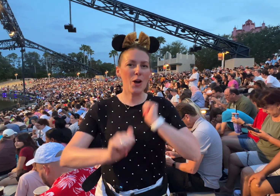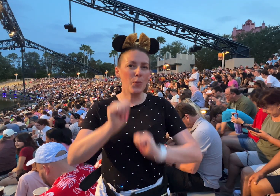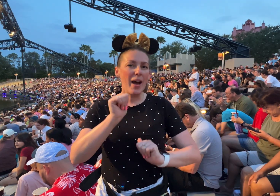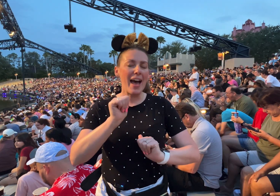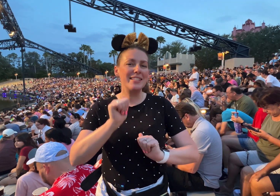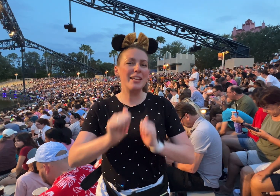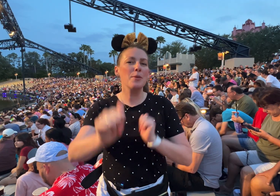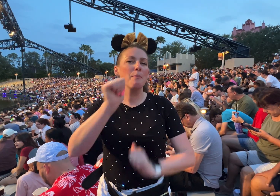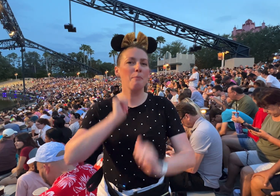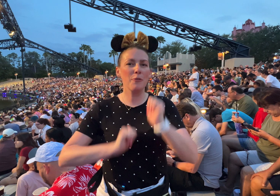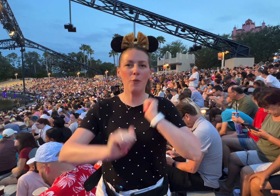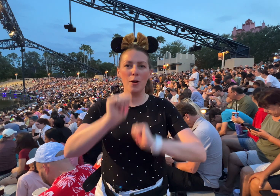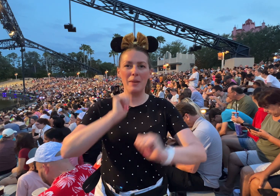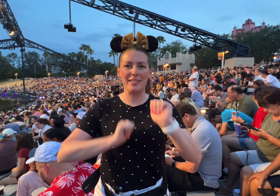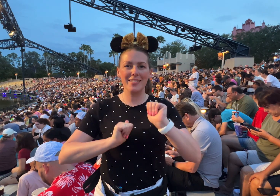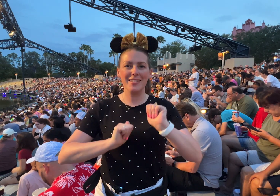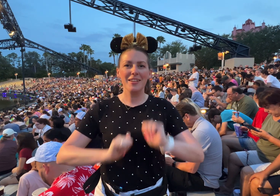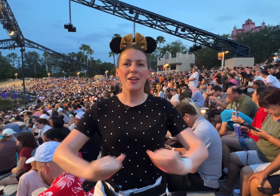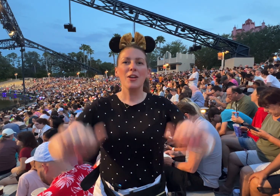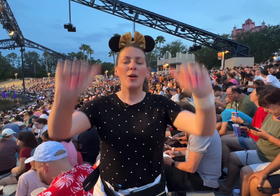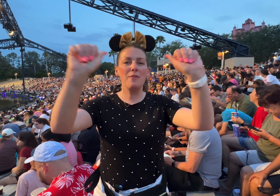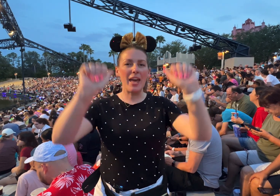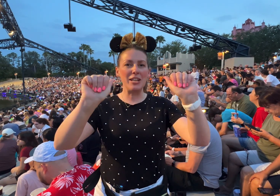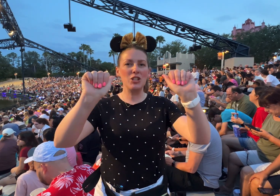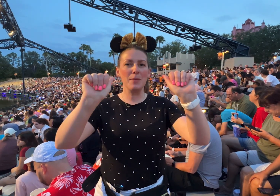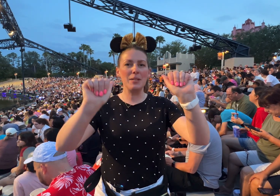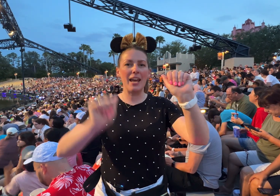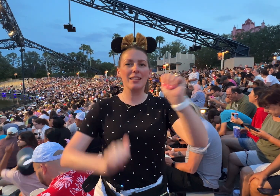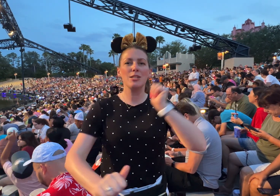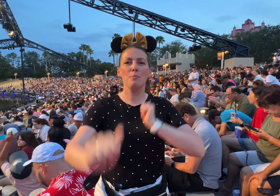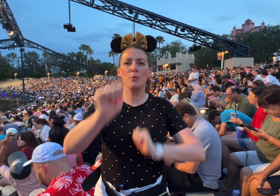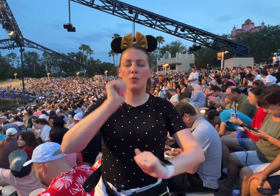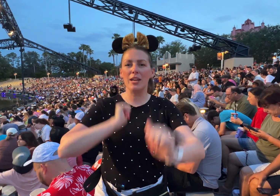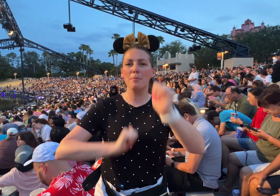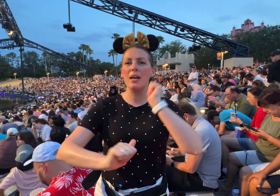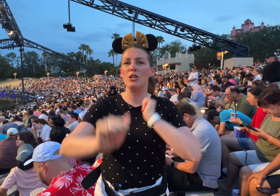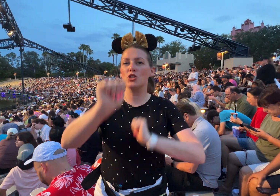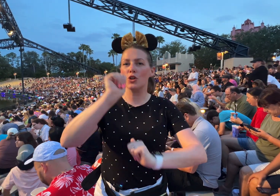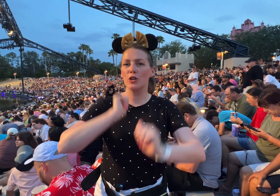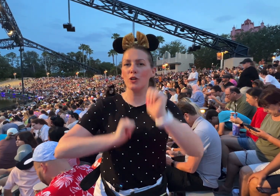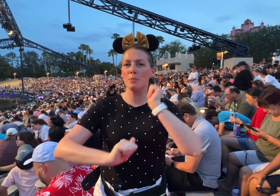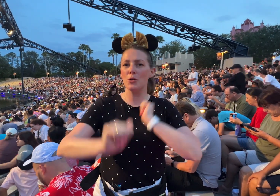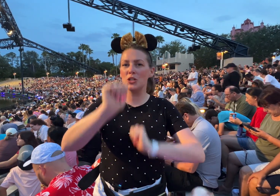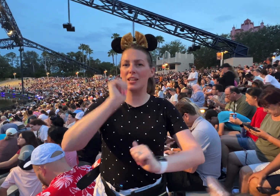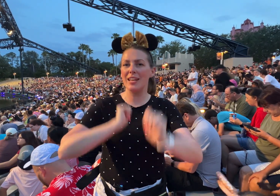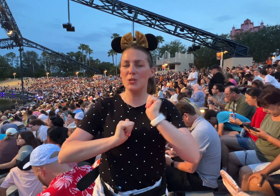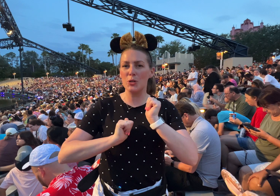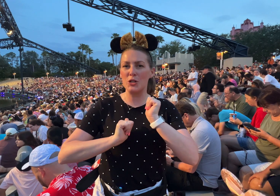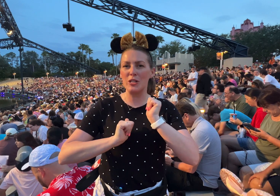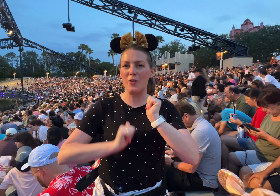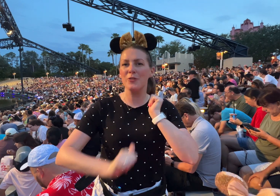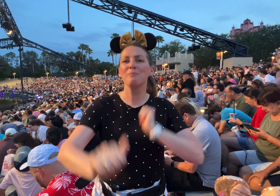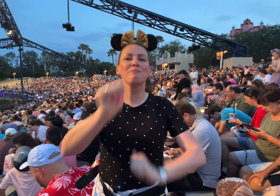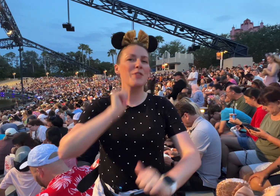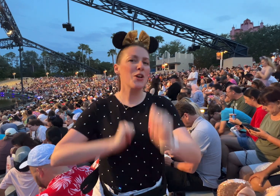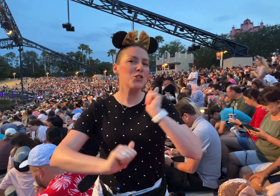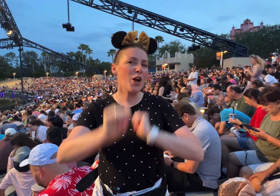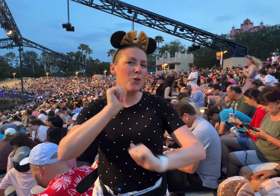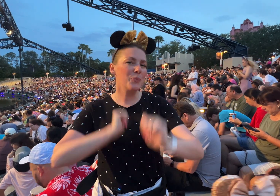Show, as in performance. You have A-shaped hands moving them in a circular motion in towards yourself. Show,